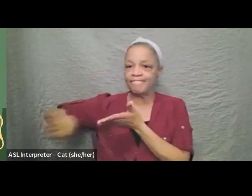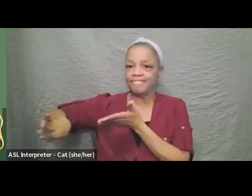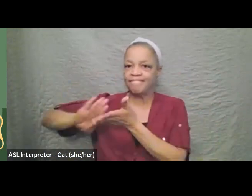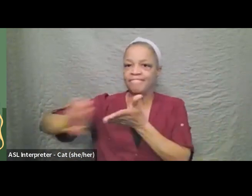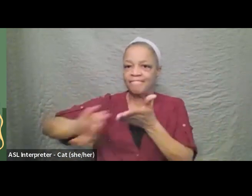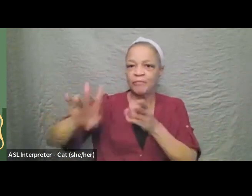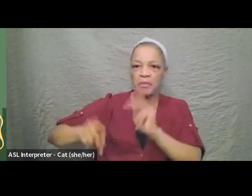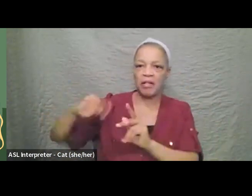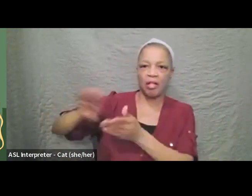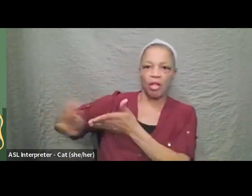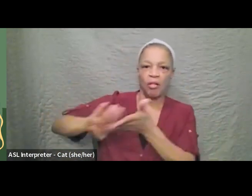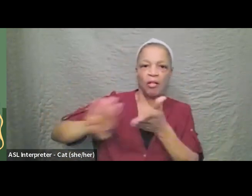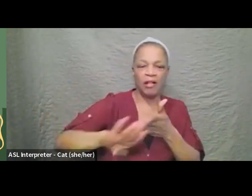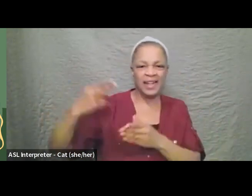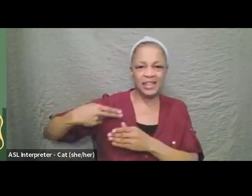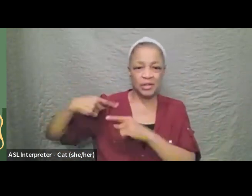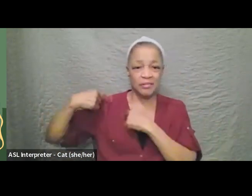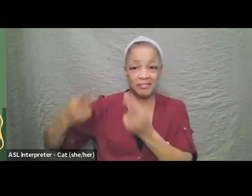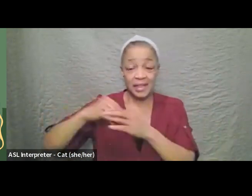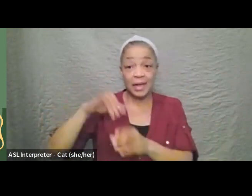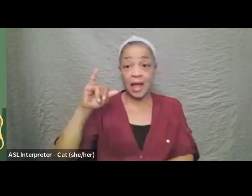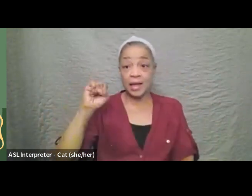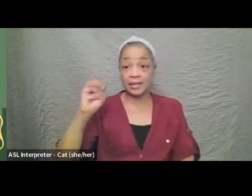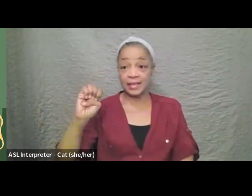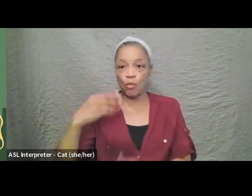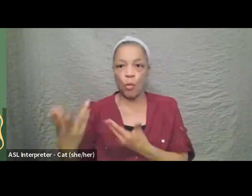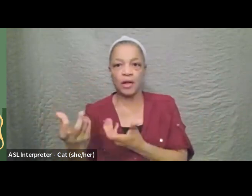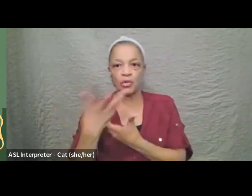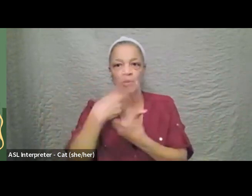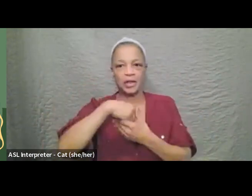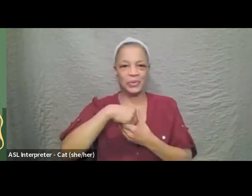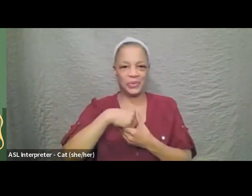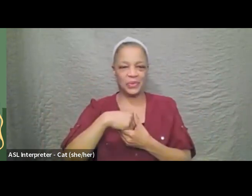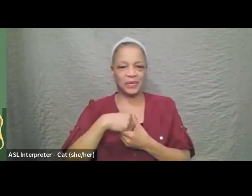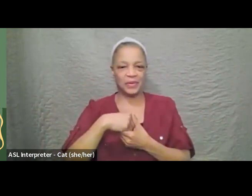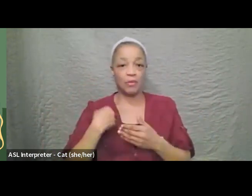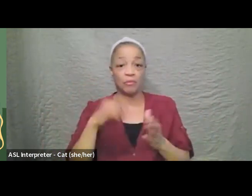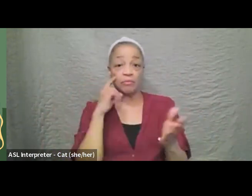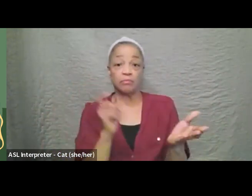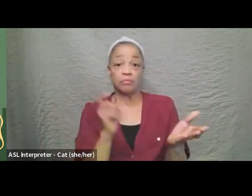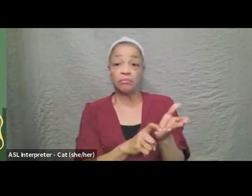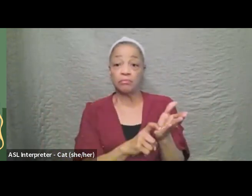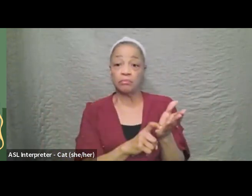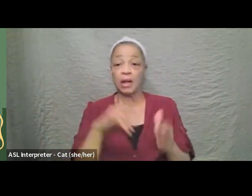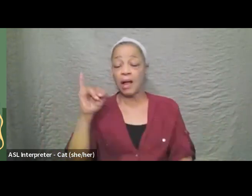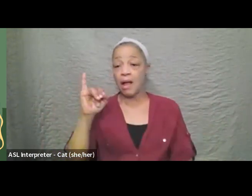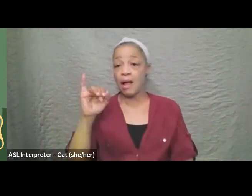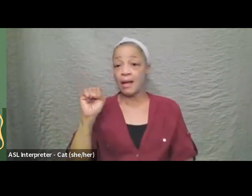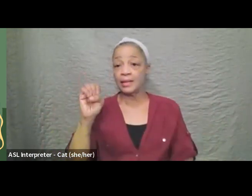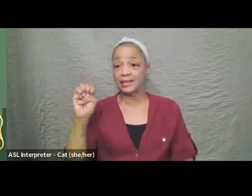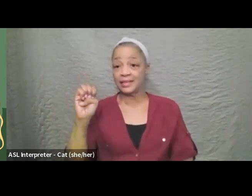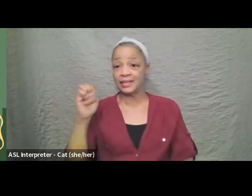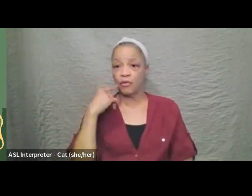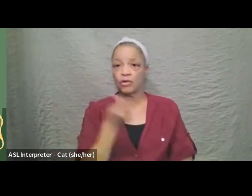voices within ISE. In doing so, we recognize that ISE for several